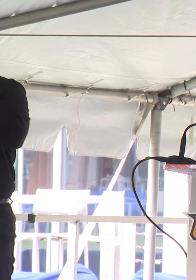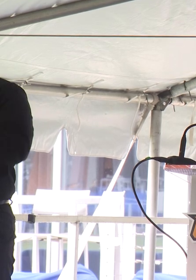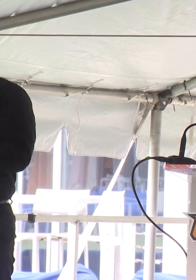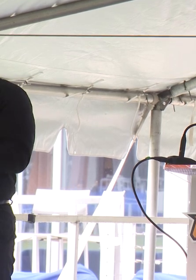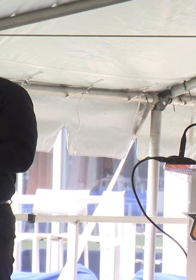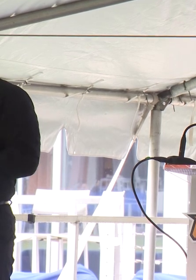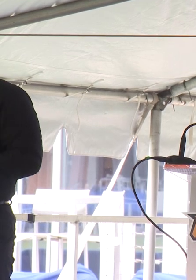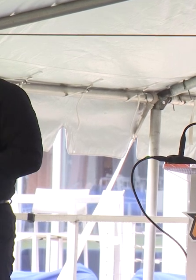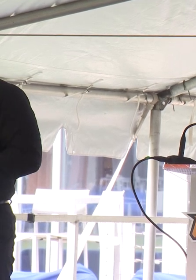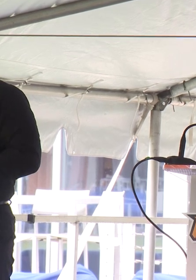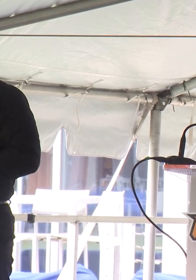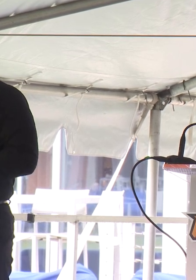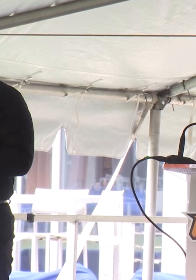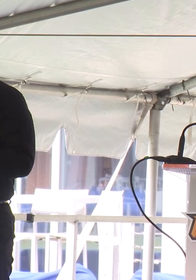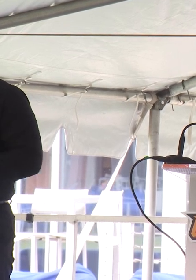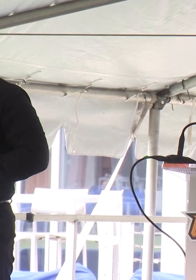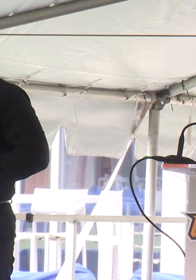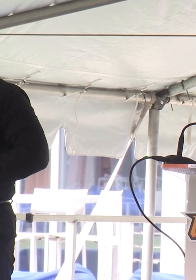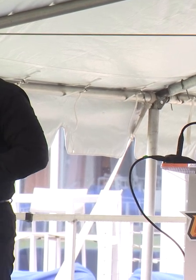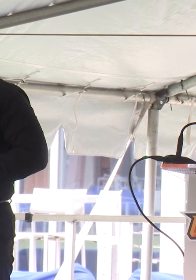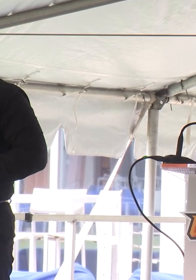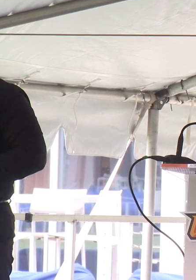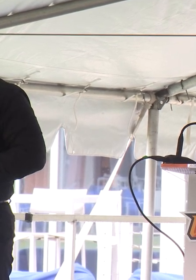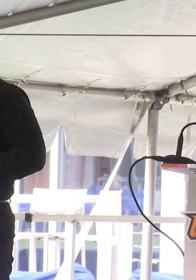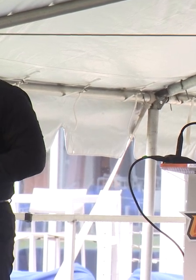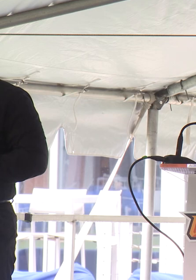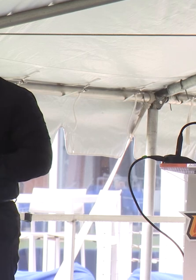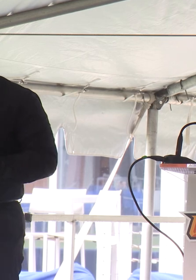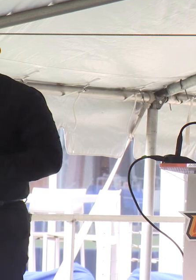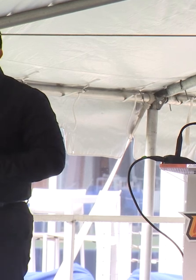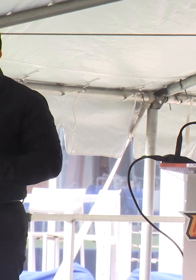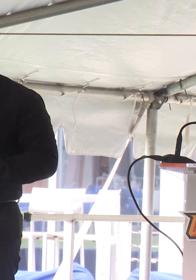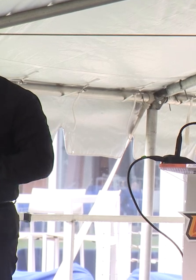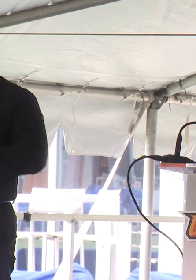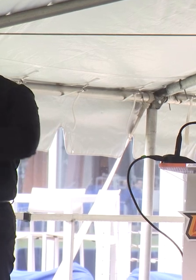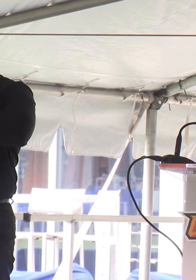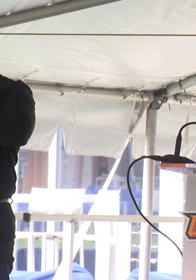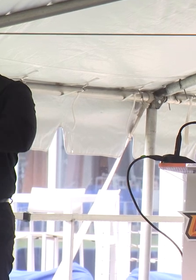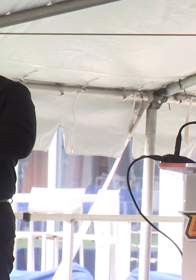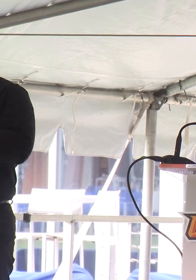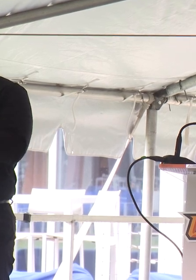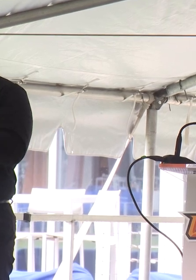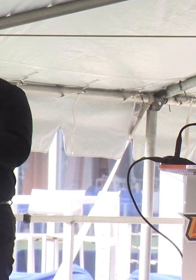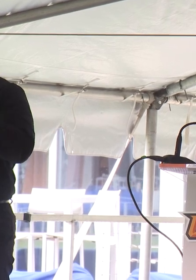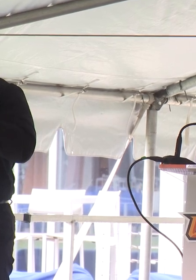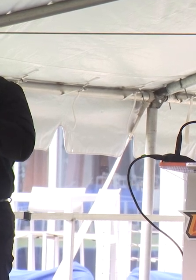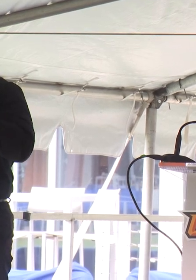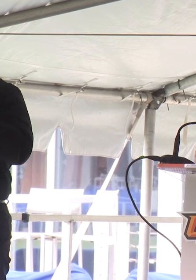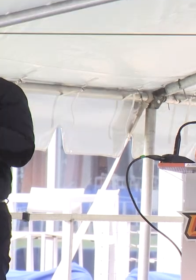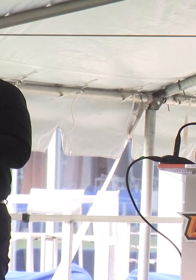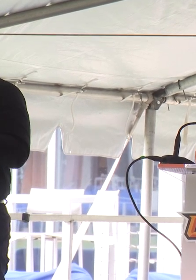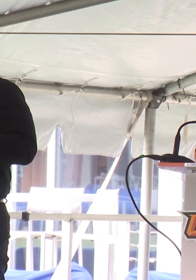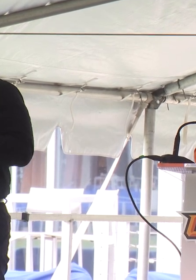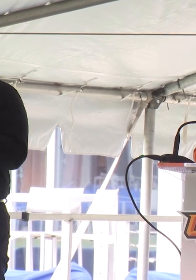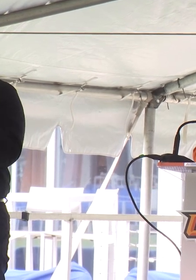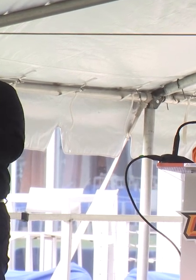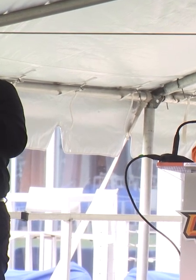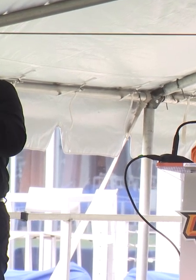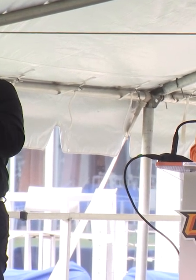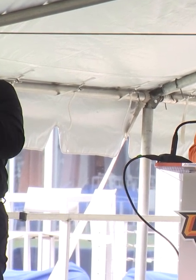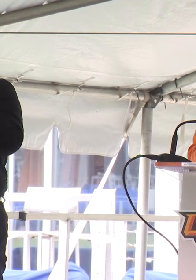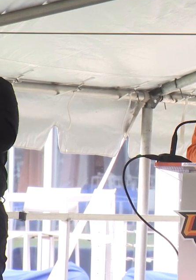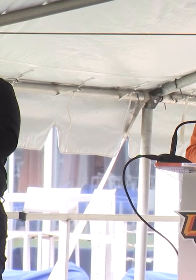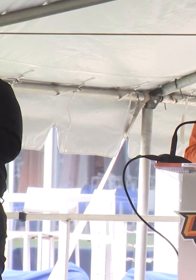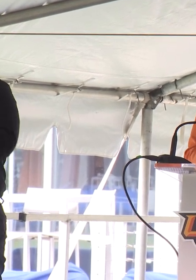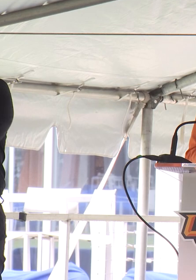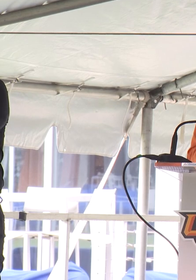learn in just a few minutes. It's one of the proudest days I've ever had as a university president. I've been a president